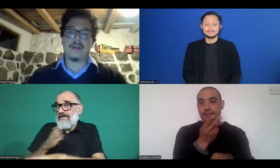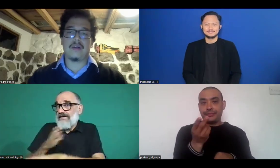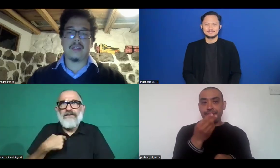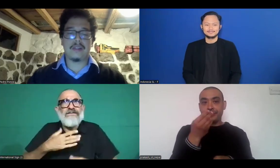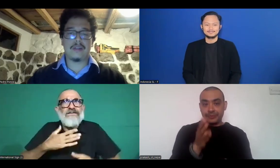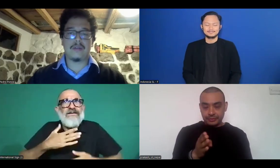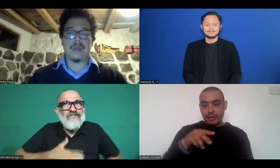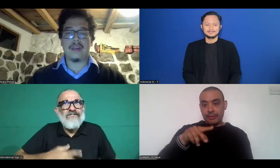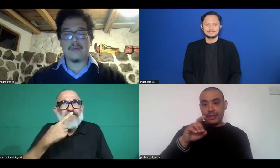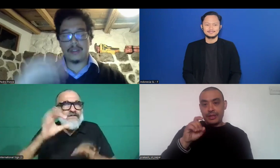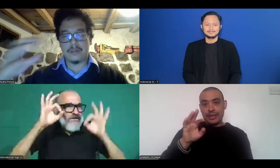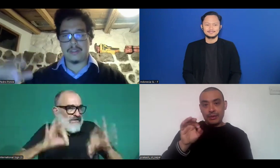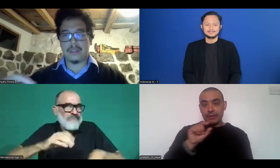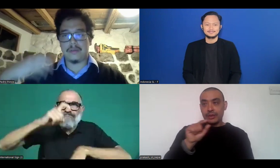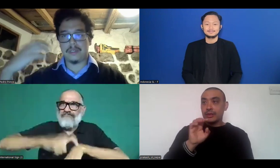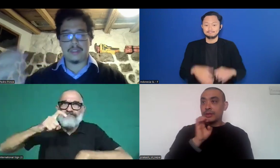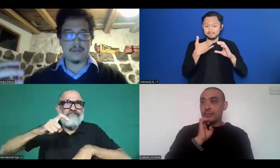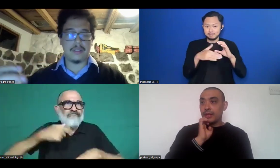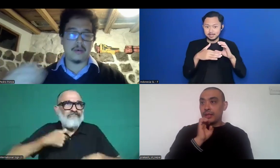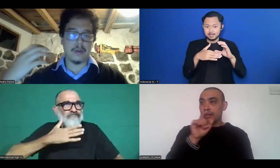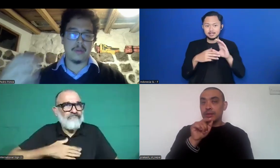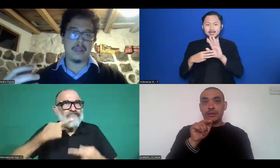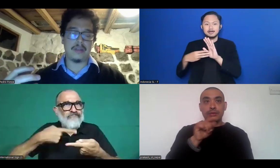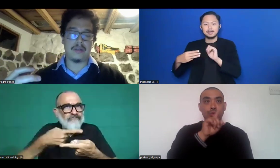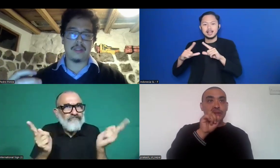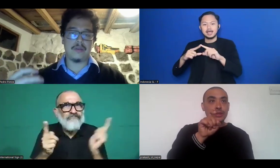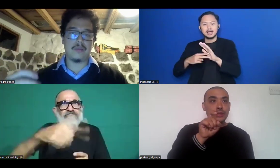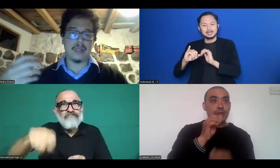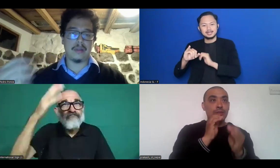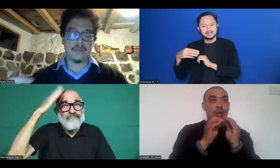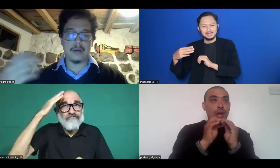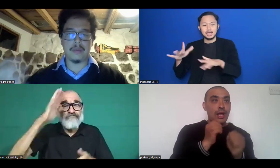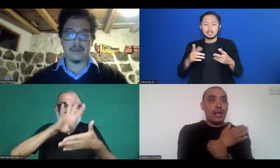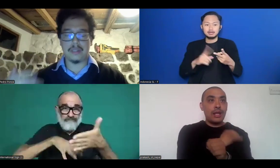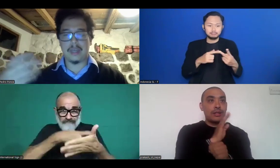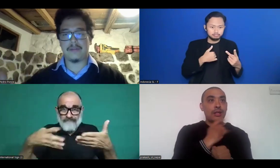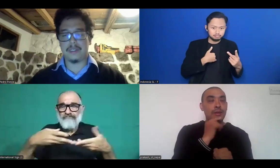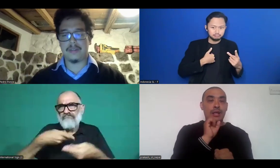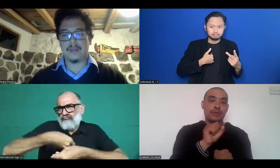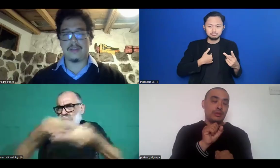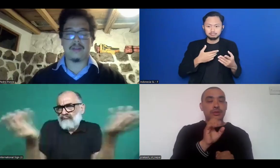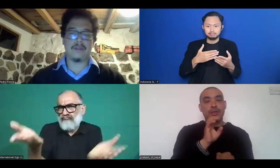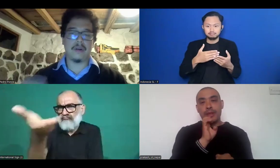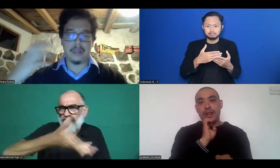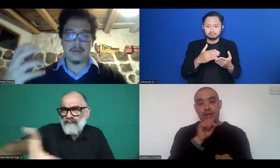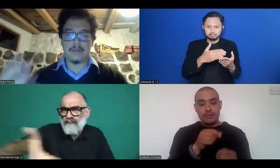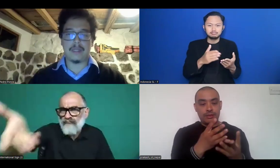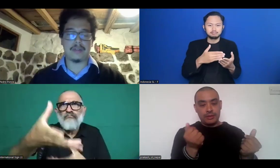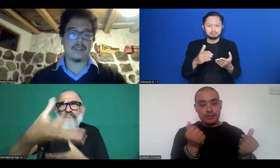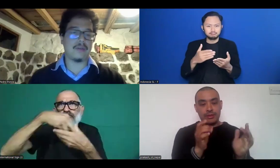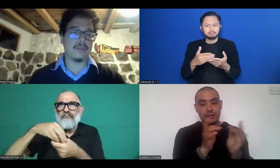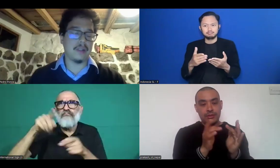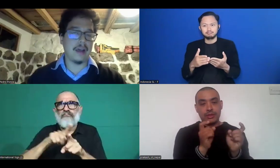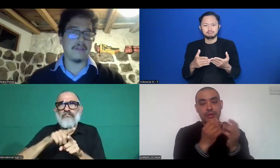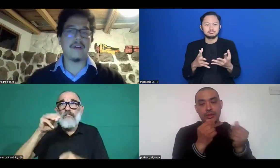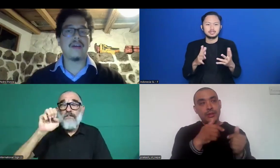email contacts. So any questions, any suggestions, any recommendations that you would like to share with us after this event, if there are any reflections